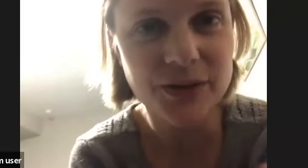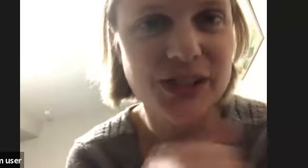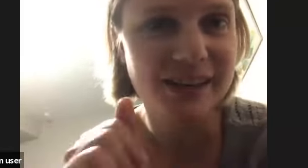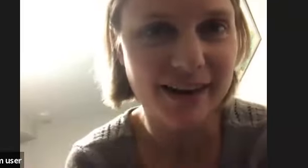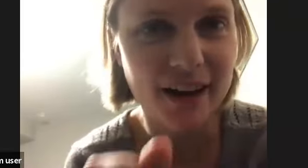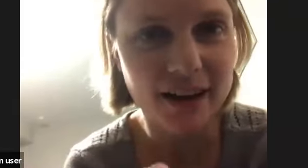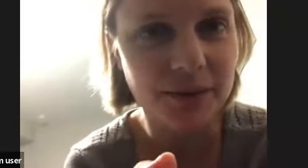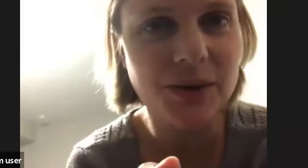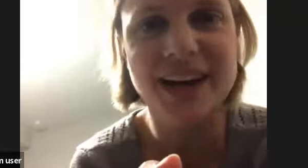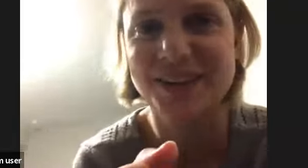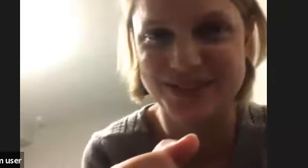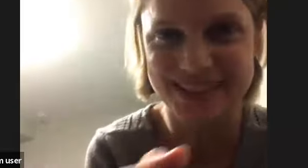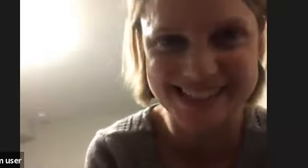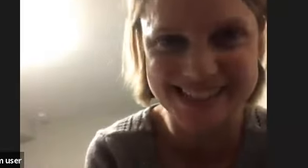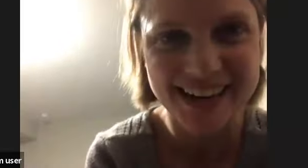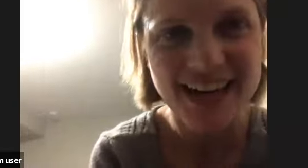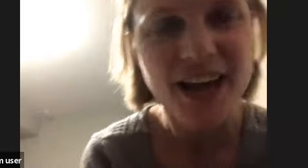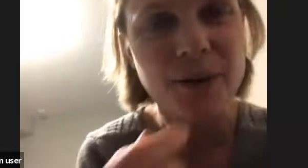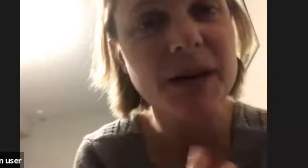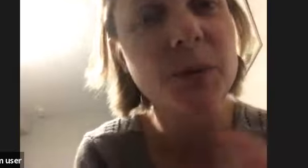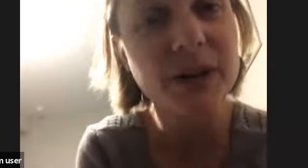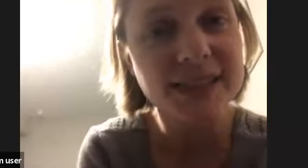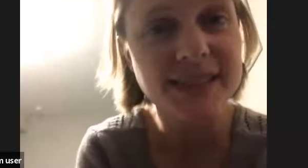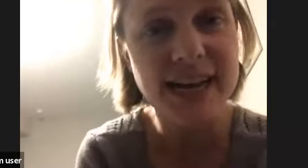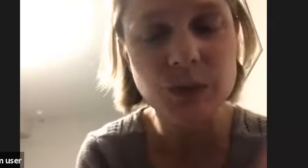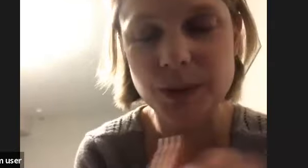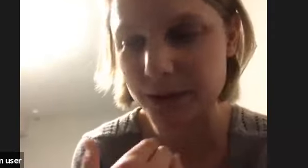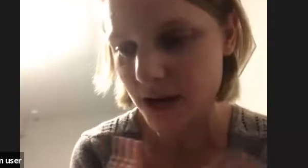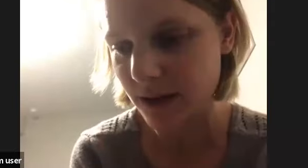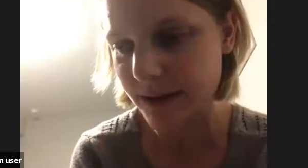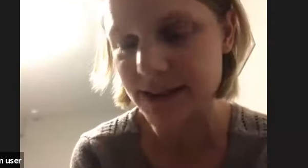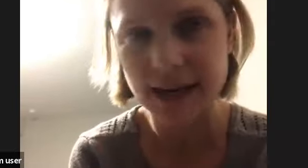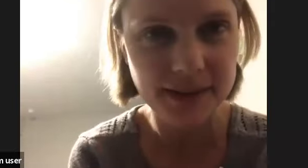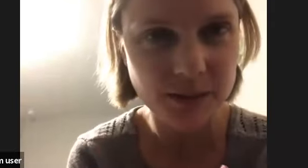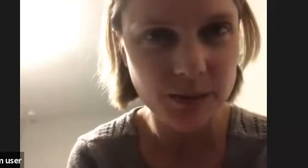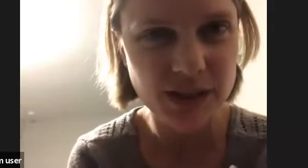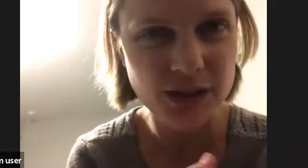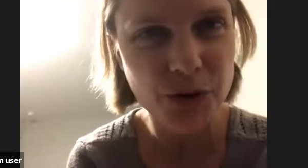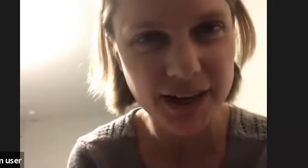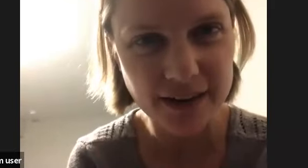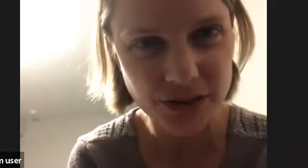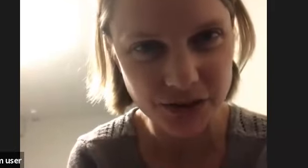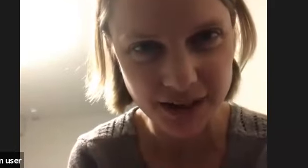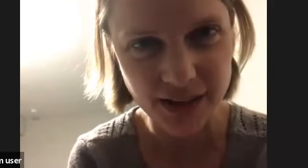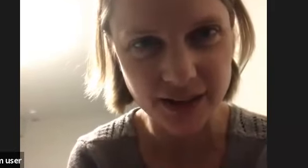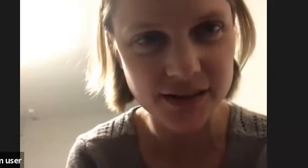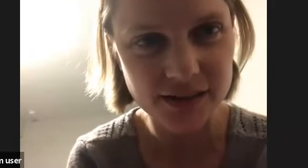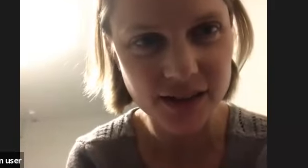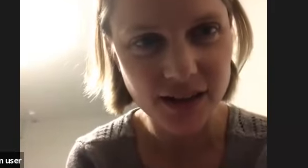question and then I hung up. That's why I was gone. I've been wondering since last week we were talking about time things, but we didn't do morning, afternoon, evening.